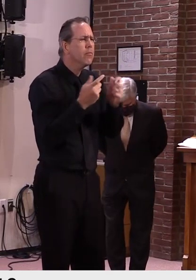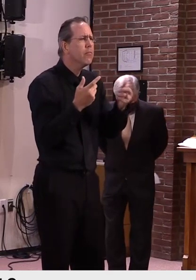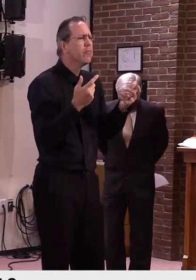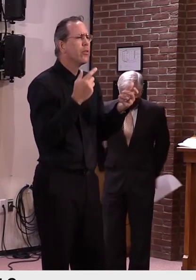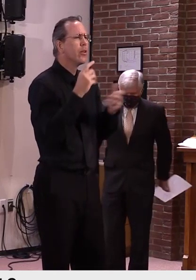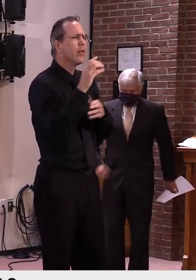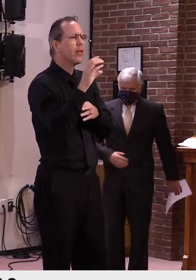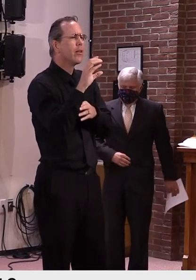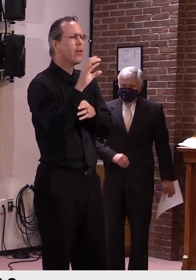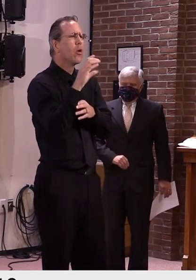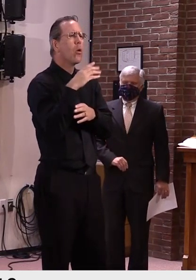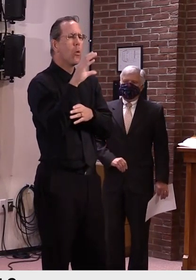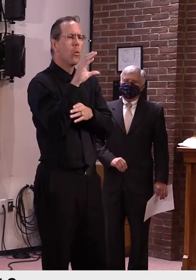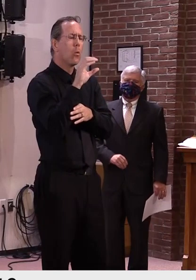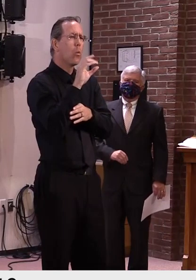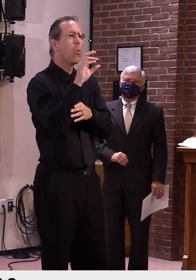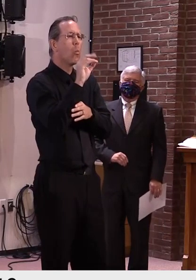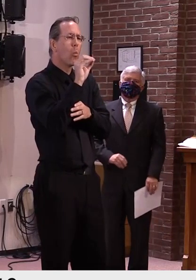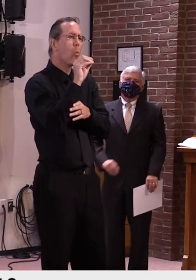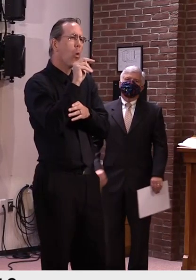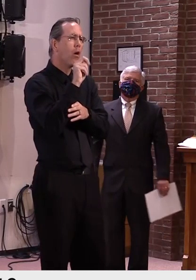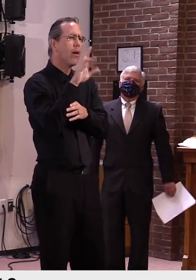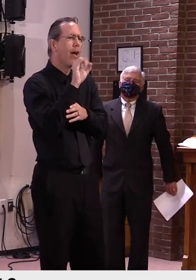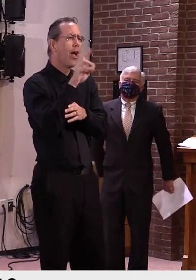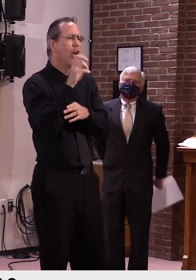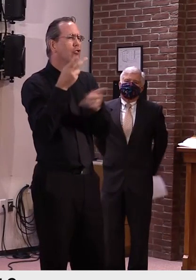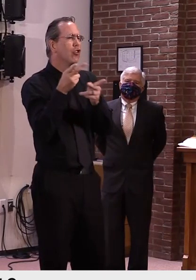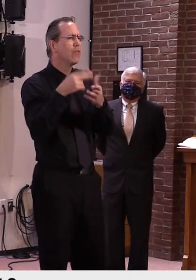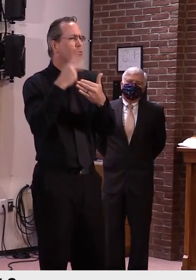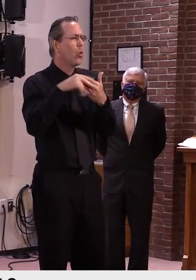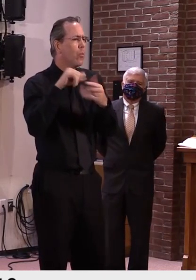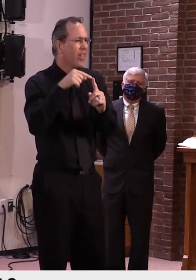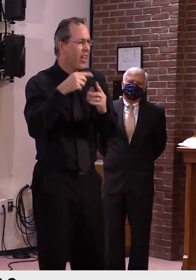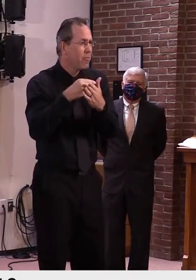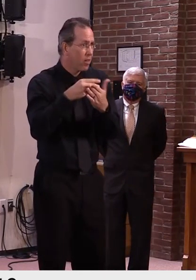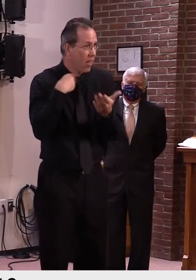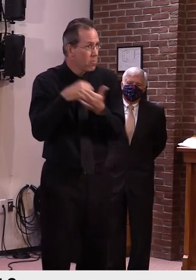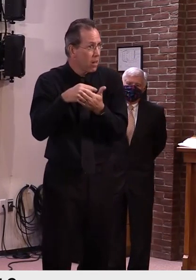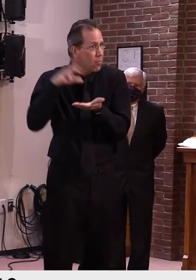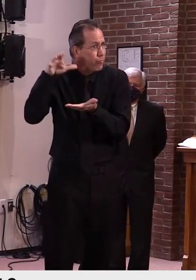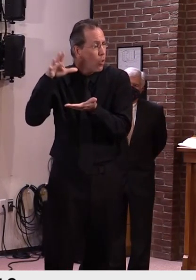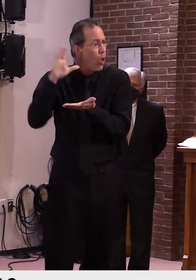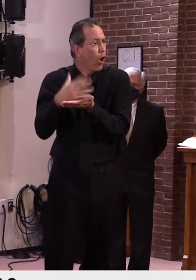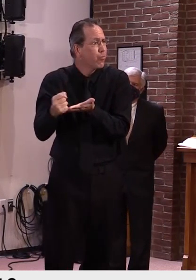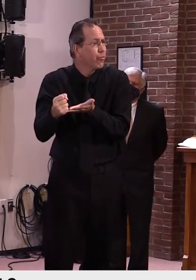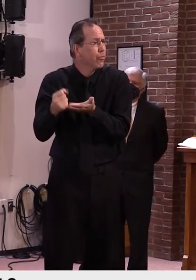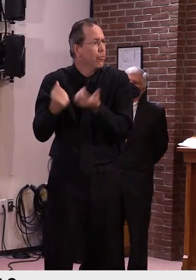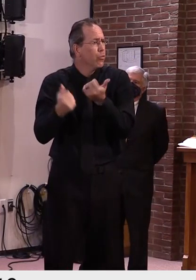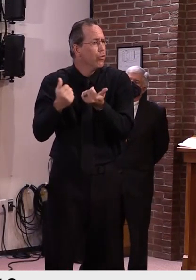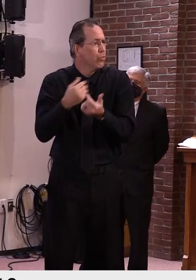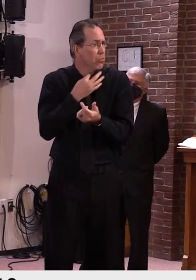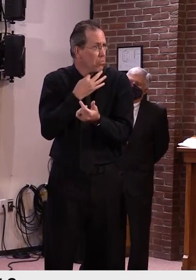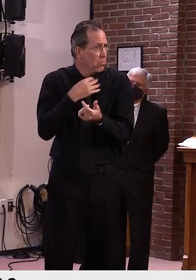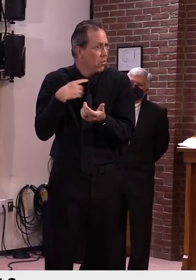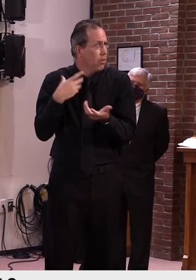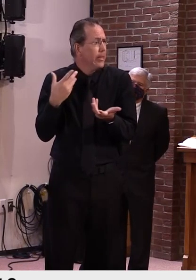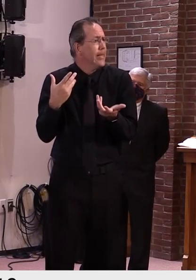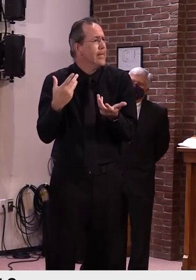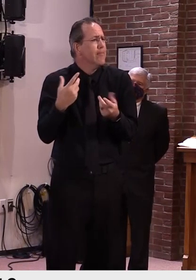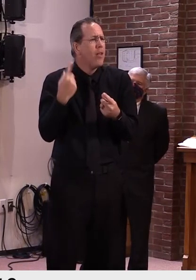current day. My question is this. I understand that this is kind of from left field, and I don't expect you to have specific numbers, but